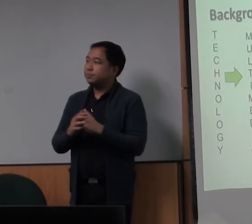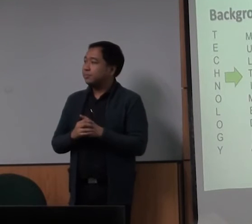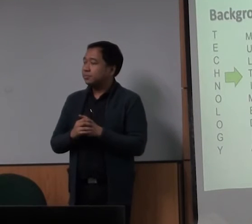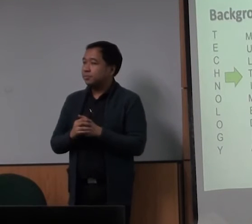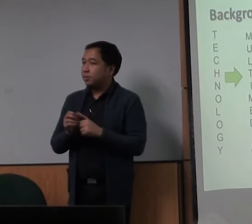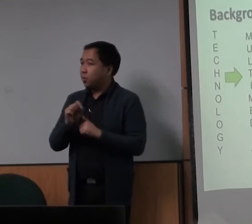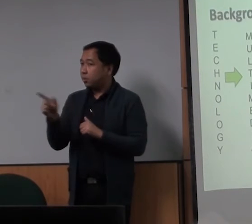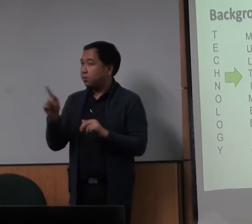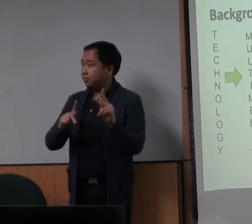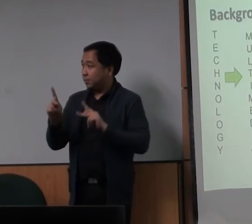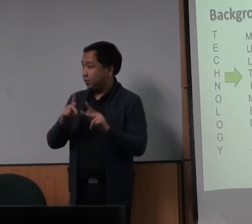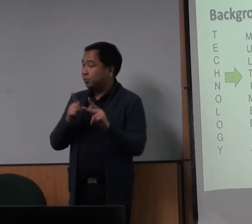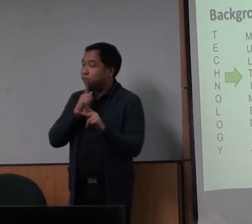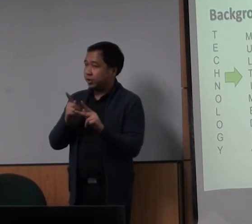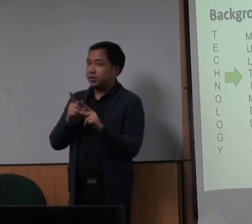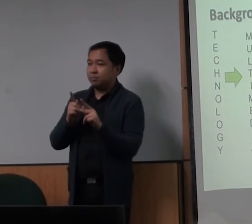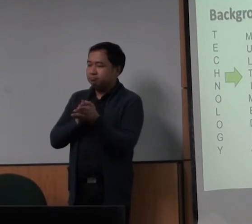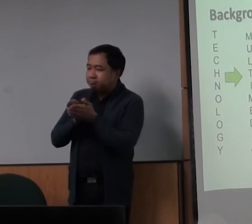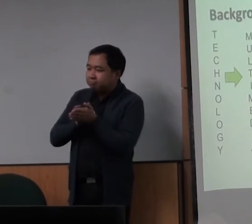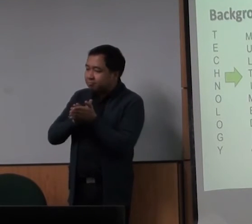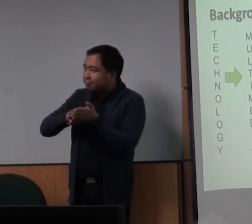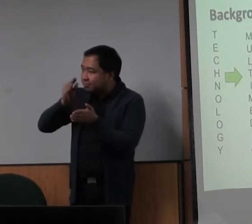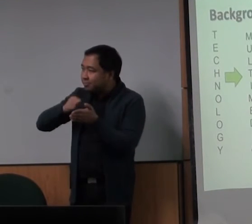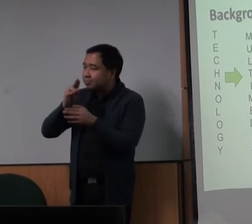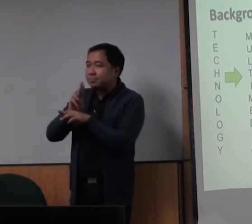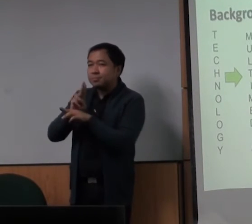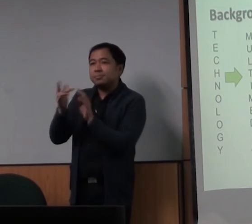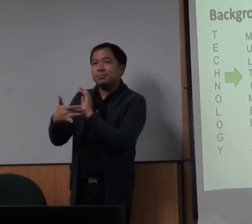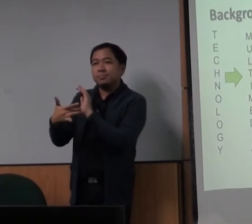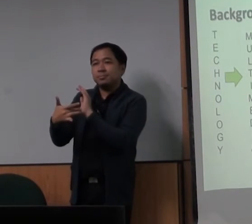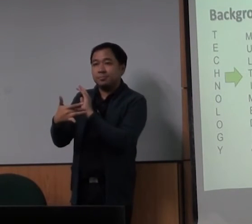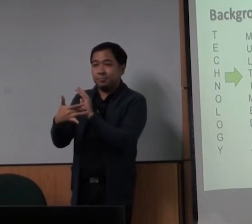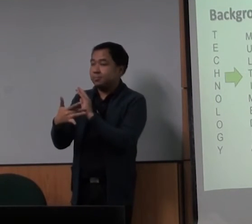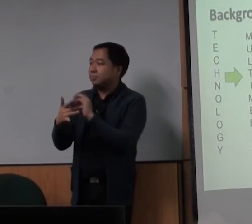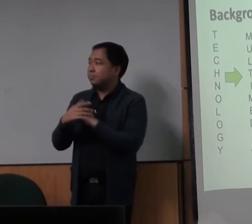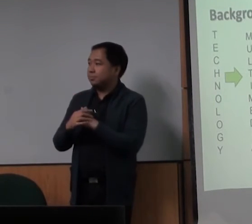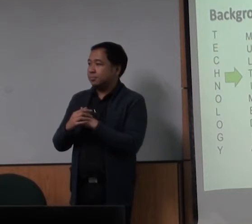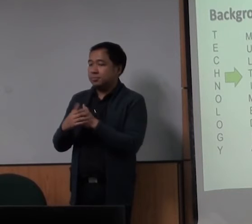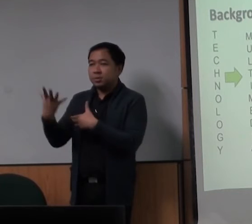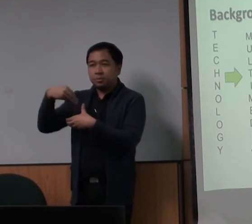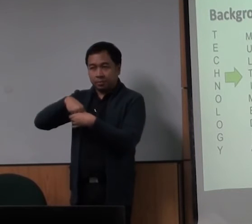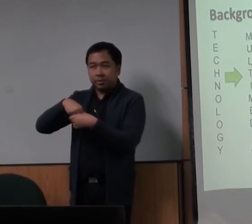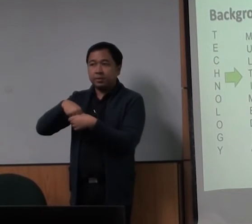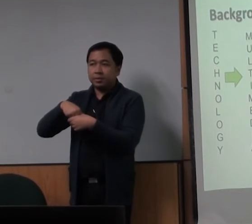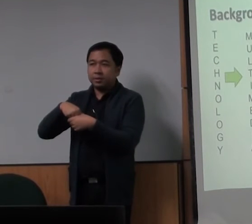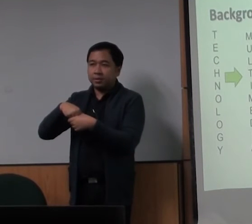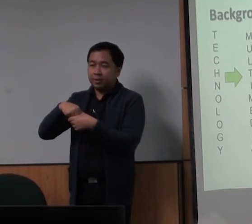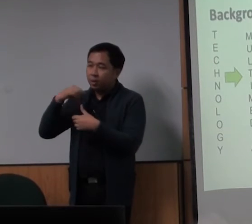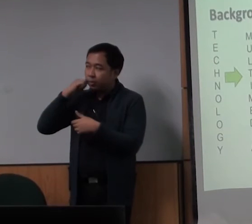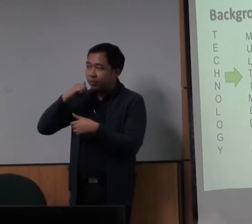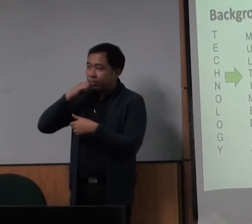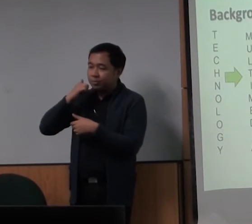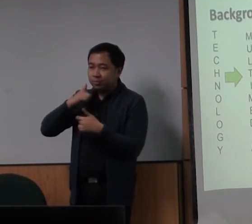all people are used to technology. It's been a part of our everyday